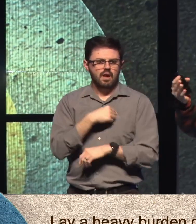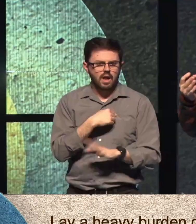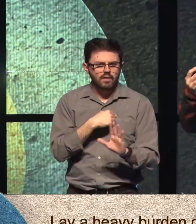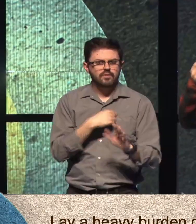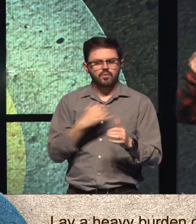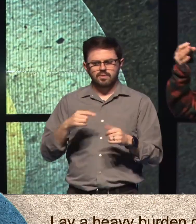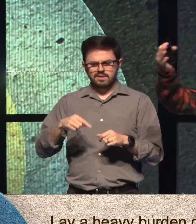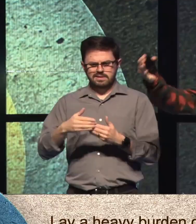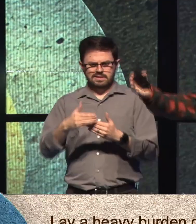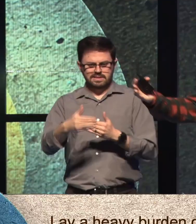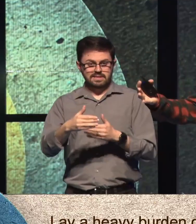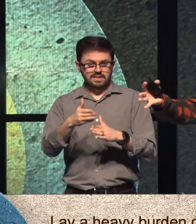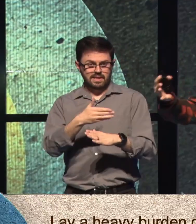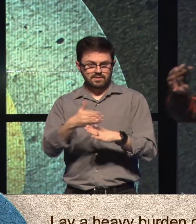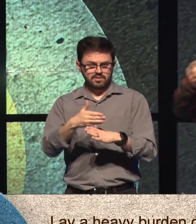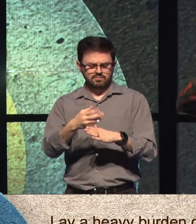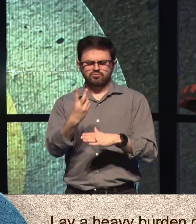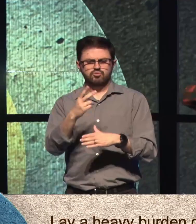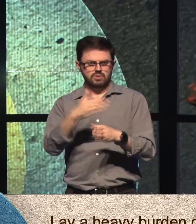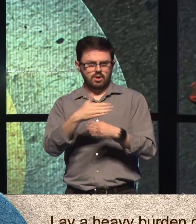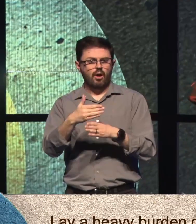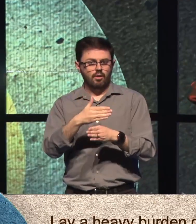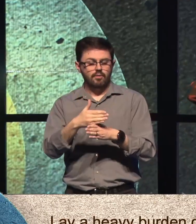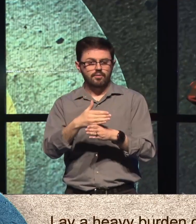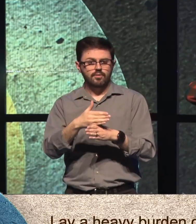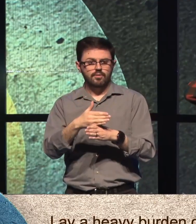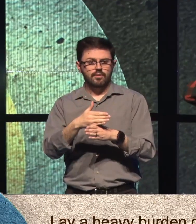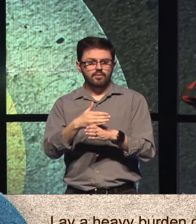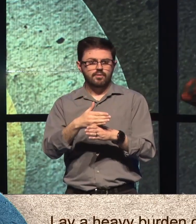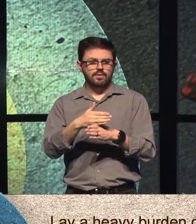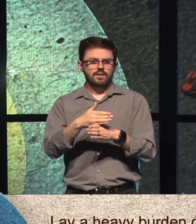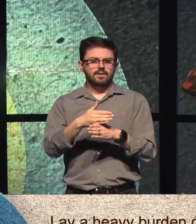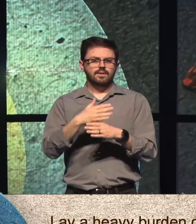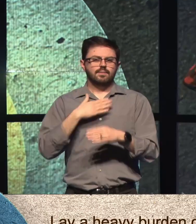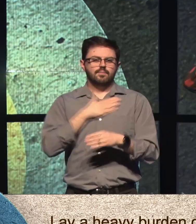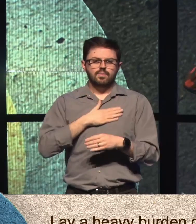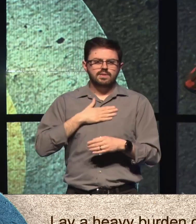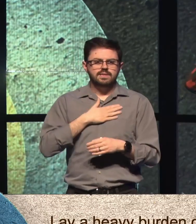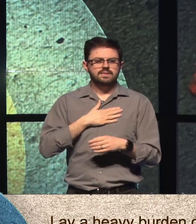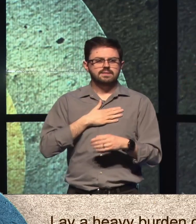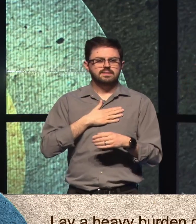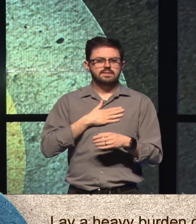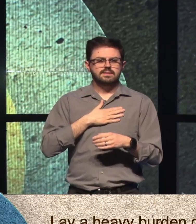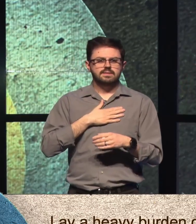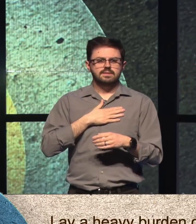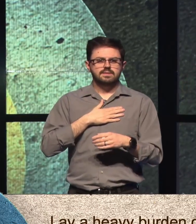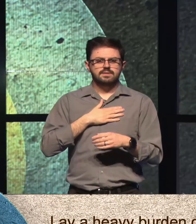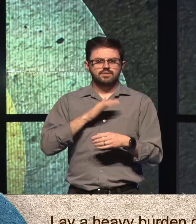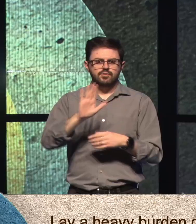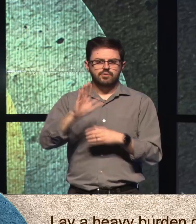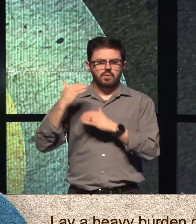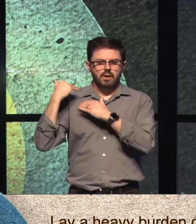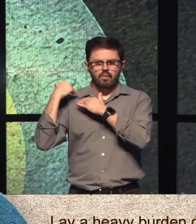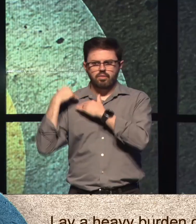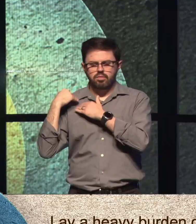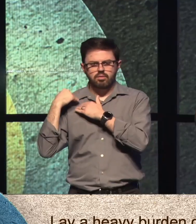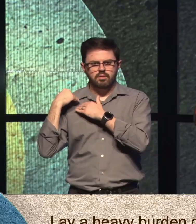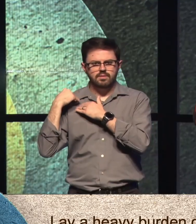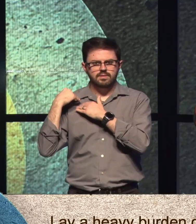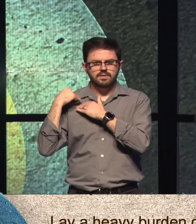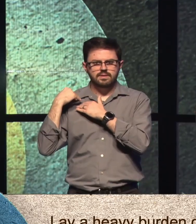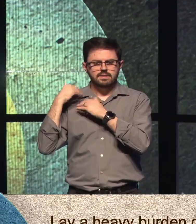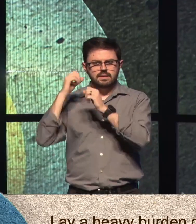next two songs, like, just symbolically lay the burden down.